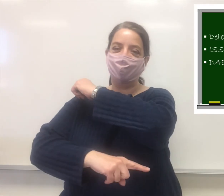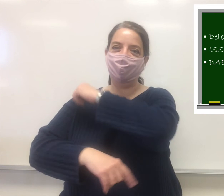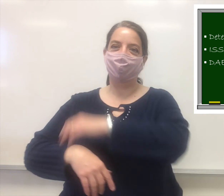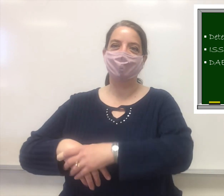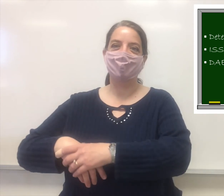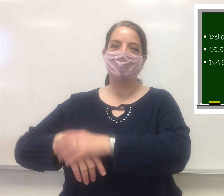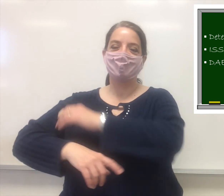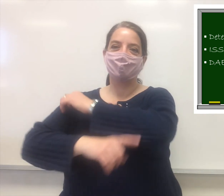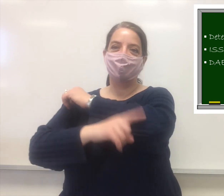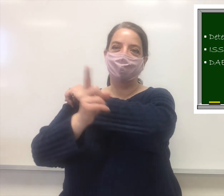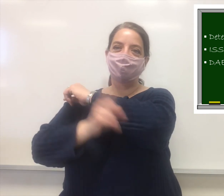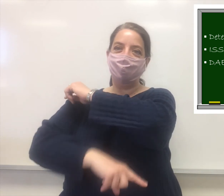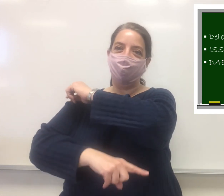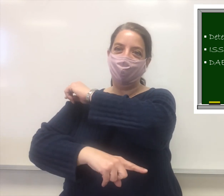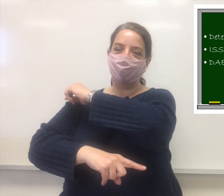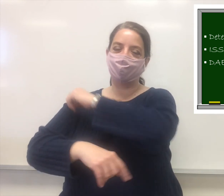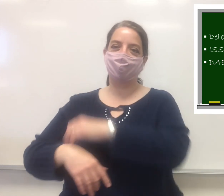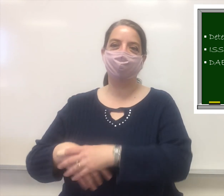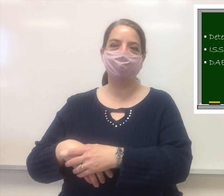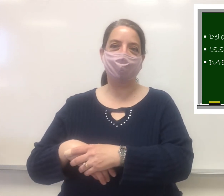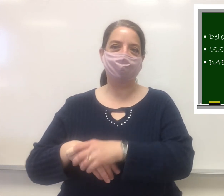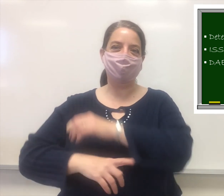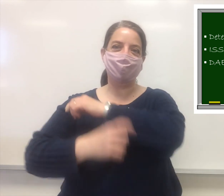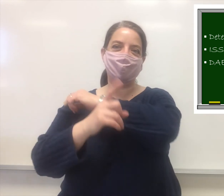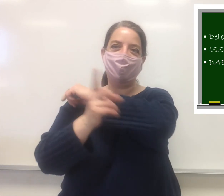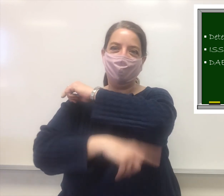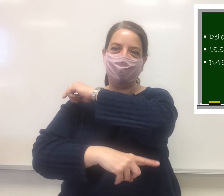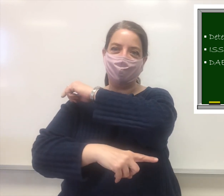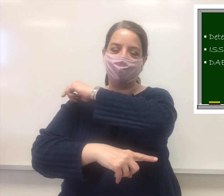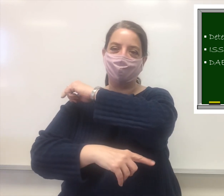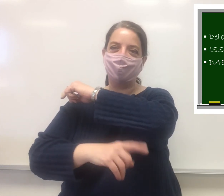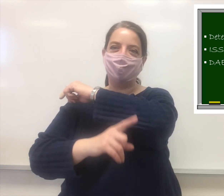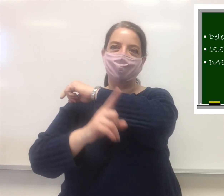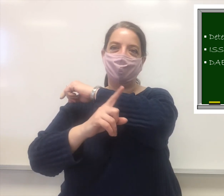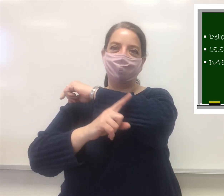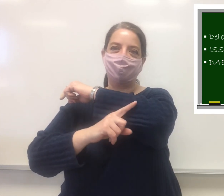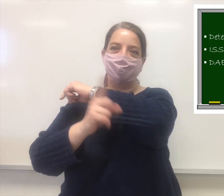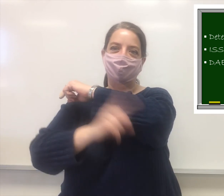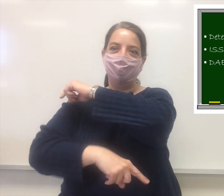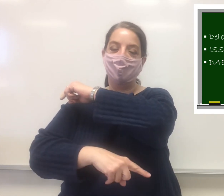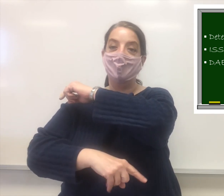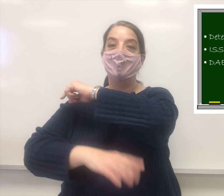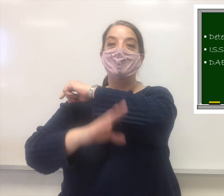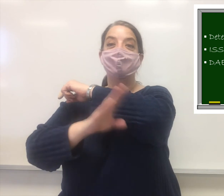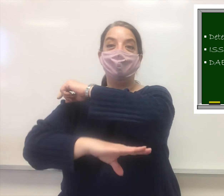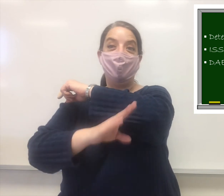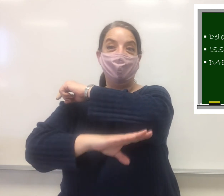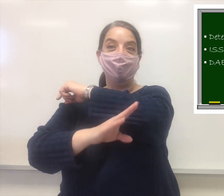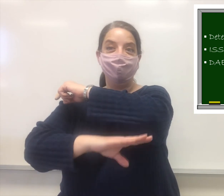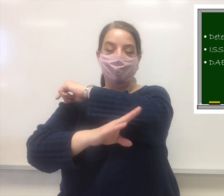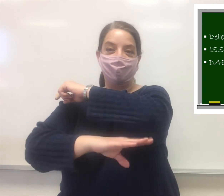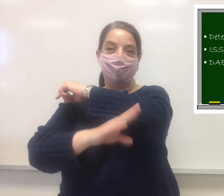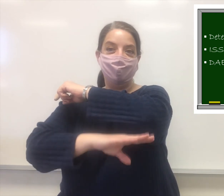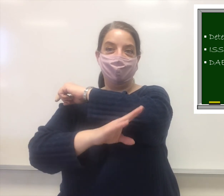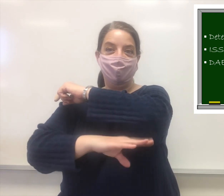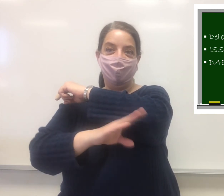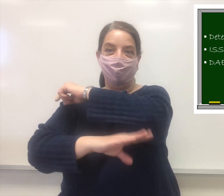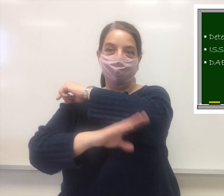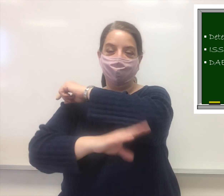Detention. So if you've been punished, you might be sent to ISS or detention after school. Fall is the season of the year. That's a